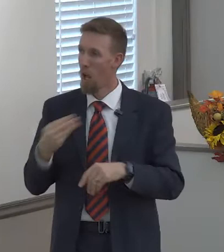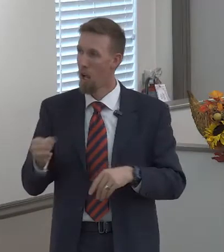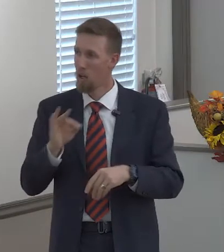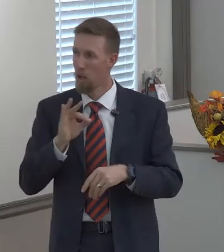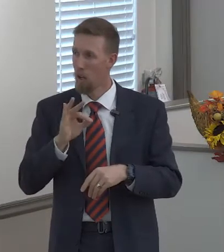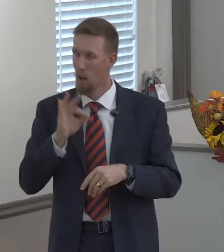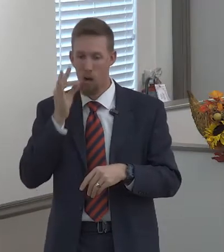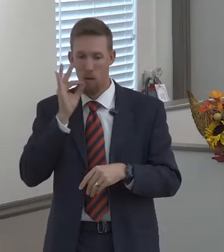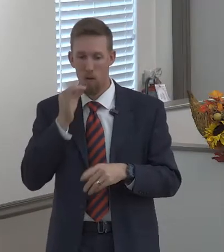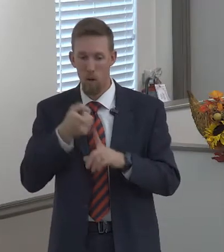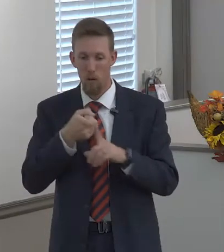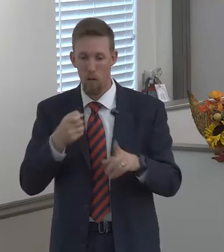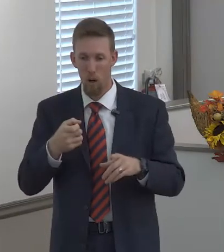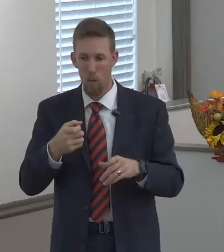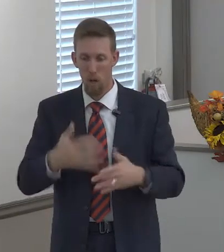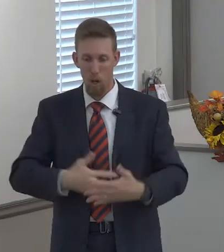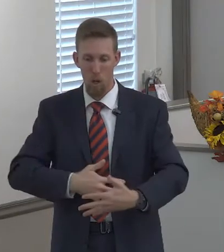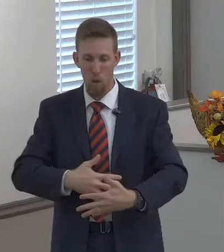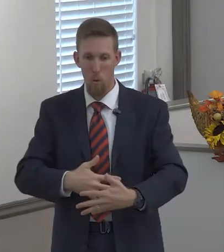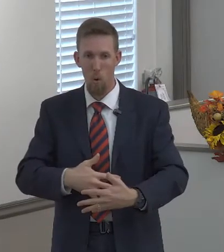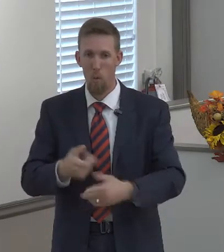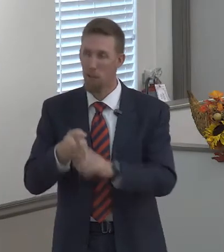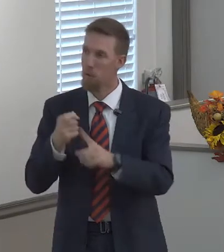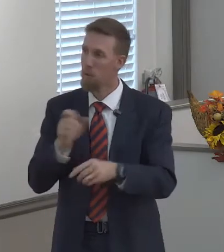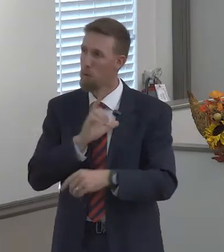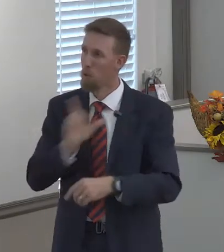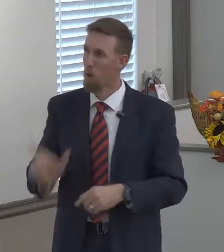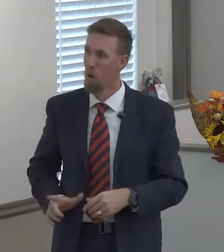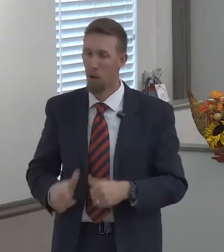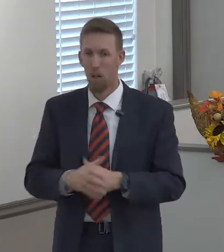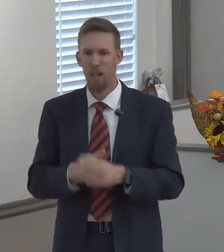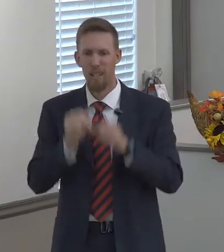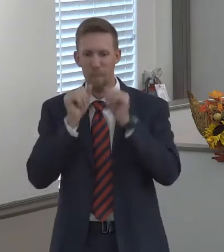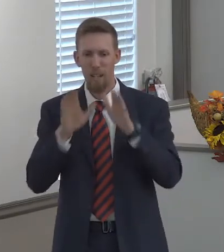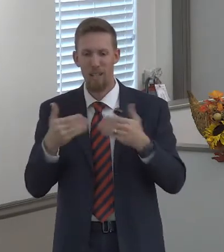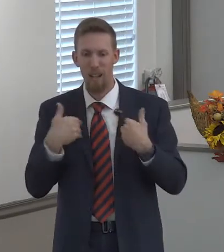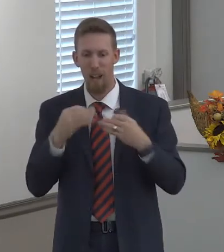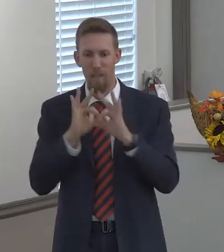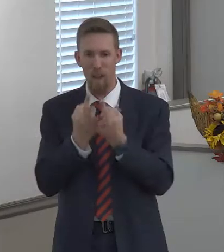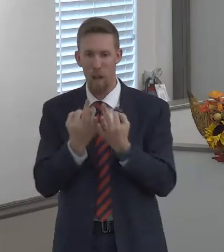Fairview. And we pray, you know, I mean, listen,